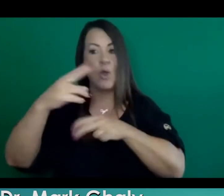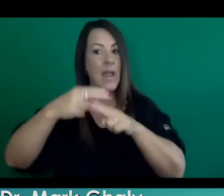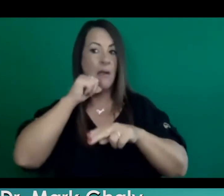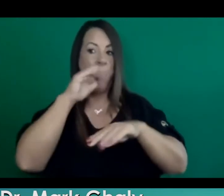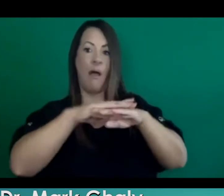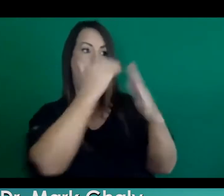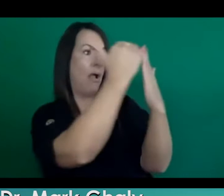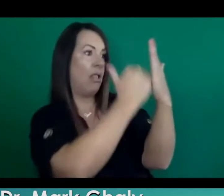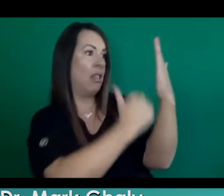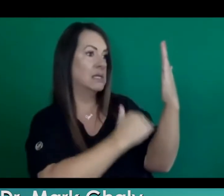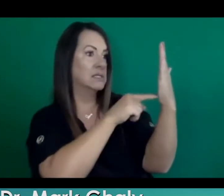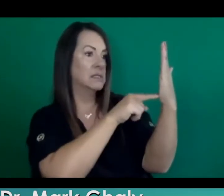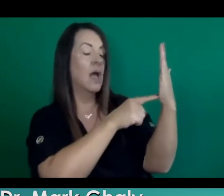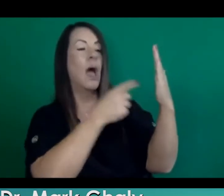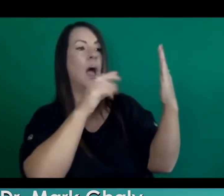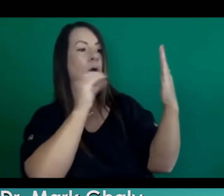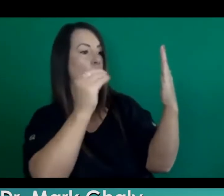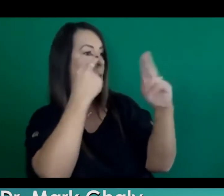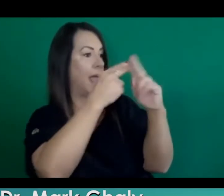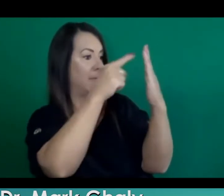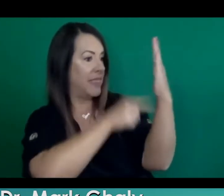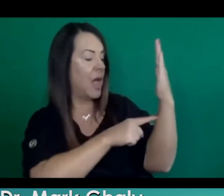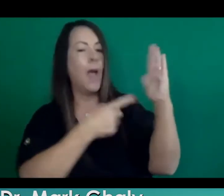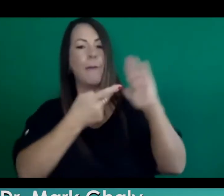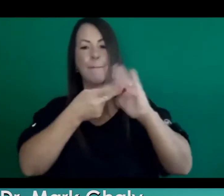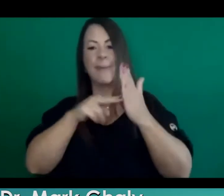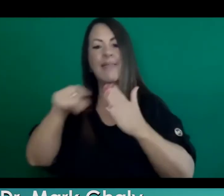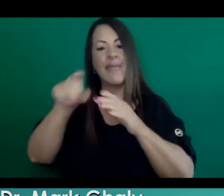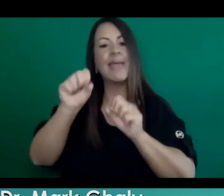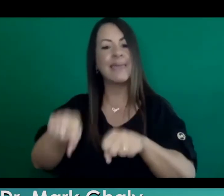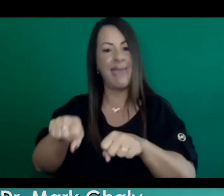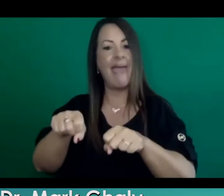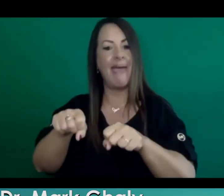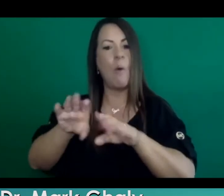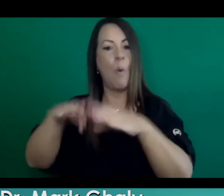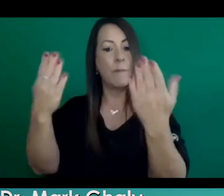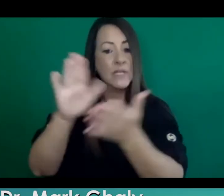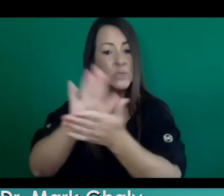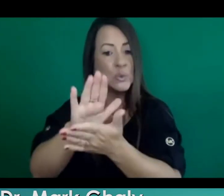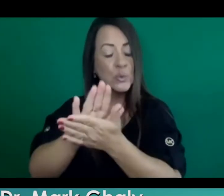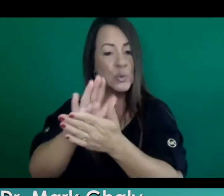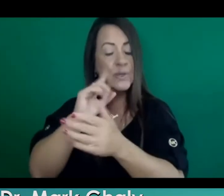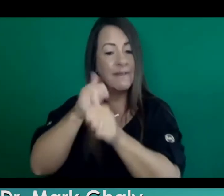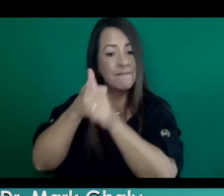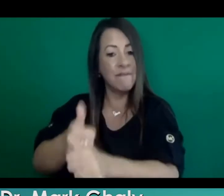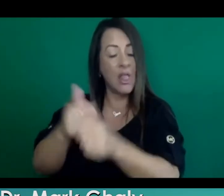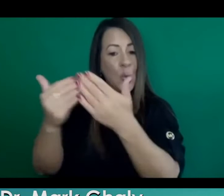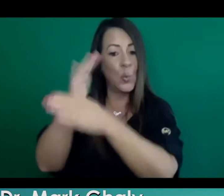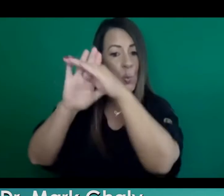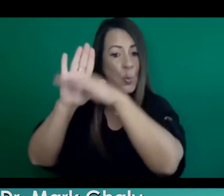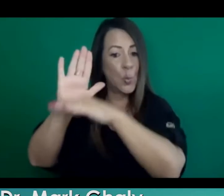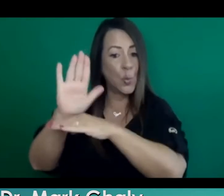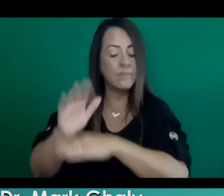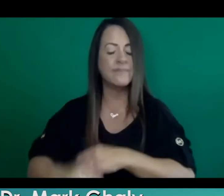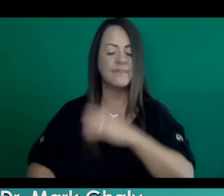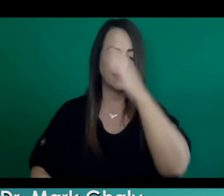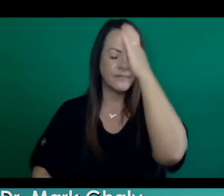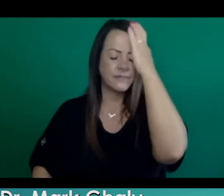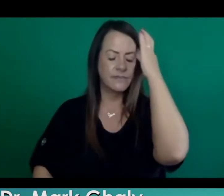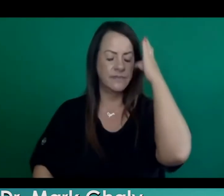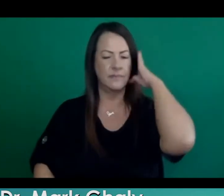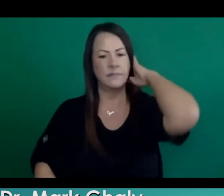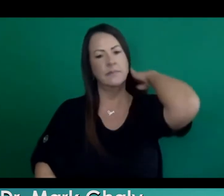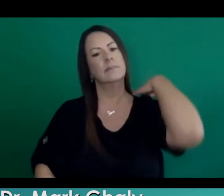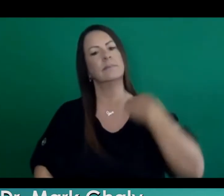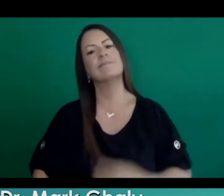can reopen businesses under the new guidelines that will be coming out? Yeah, Kathleen, thanks for the questions. Nice